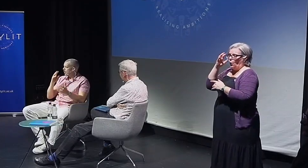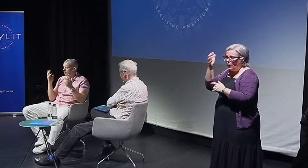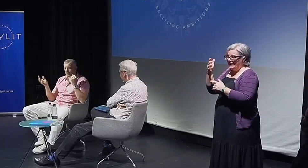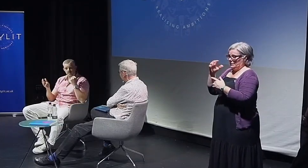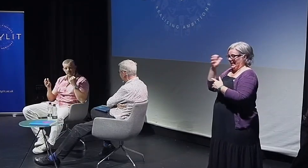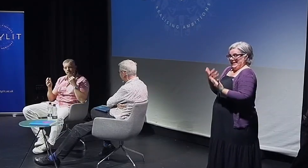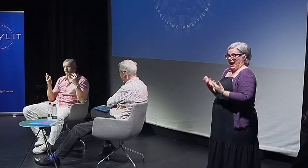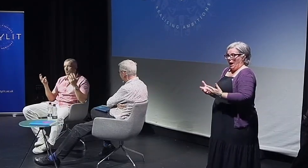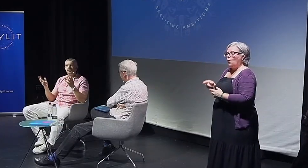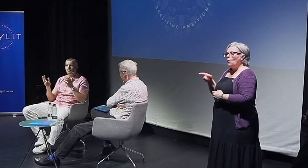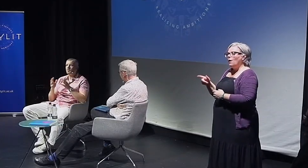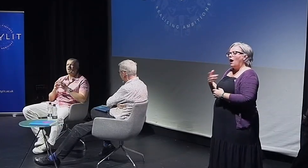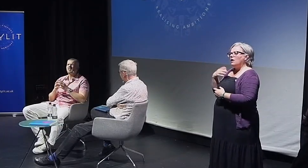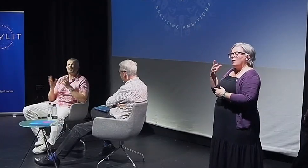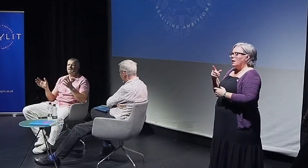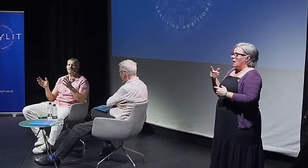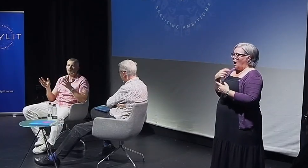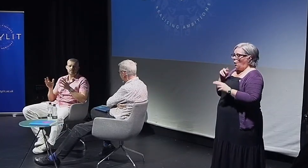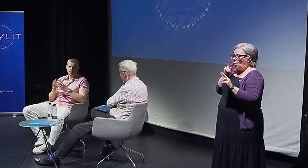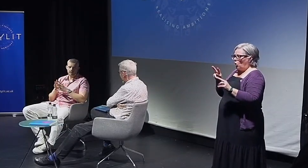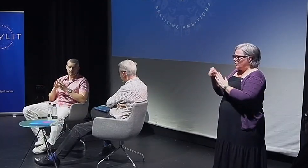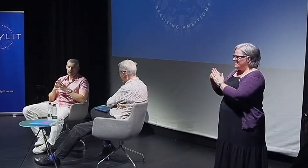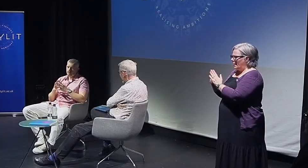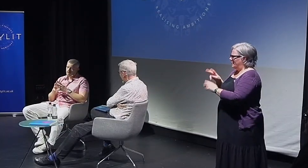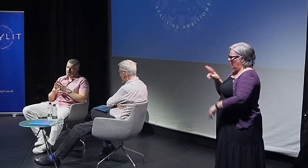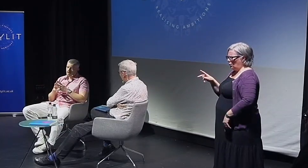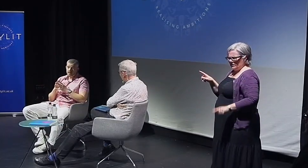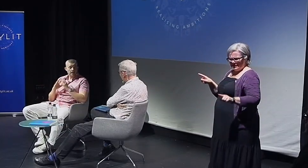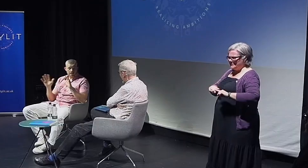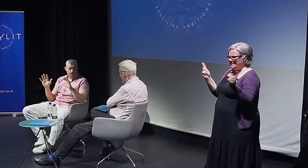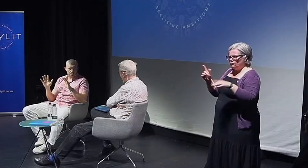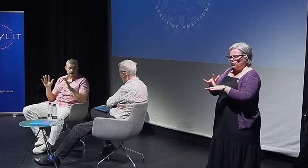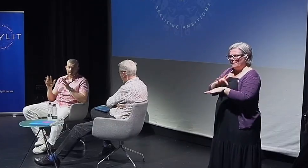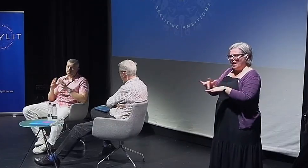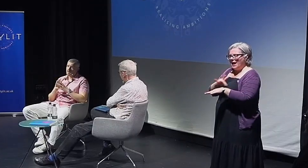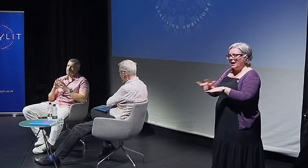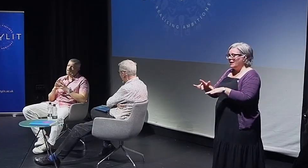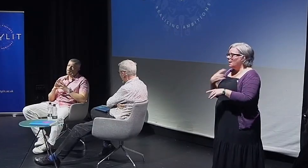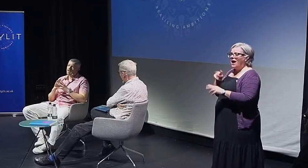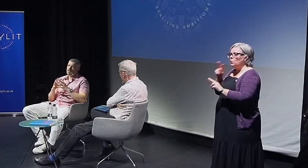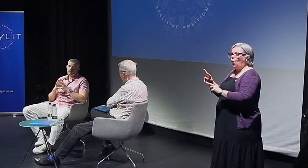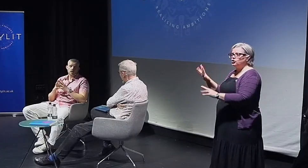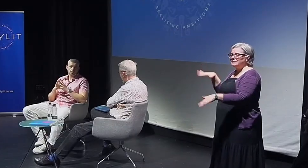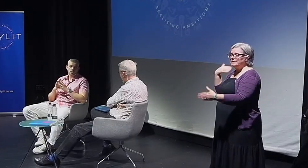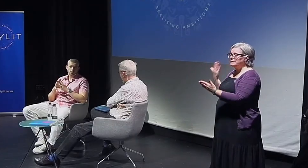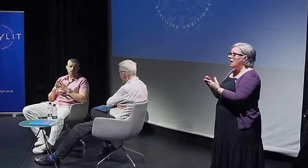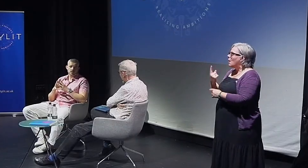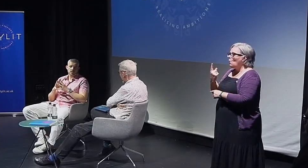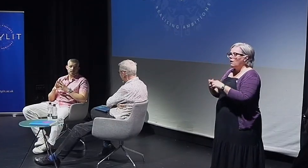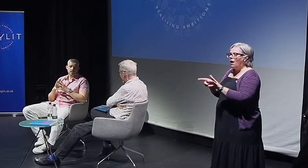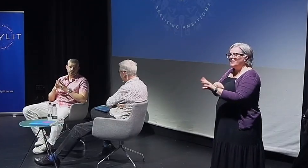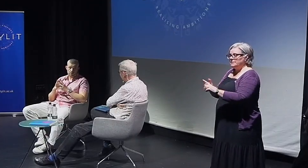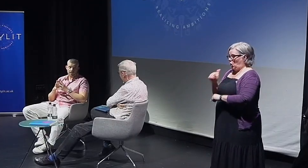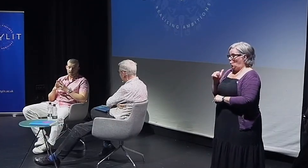like a whirlwind. And I remember watching the film going, this isn't the same as the play. And then hadn't touched it since. And then about a year and a half ago, I